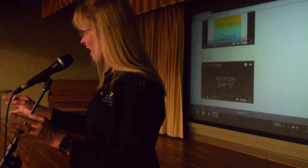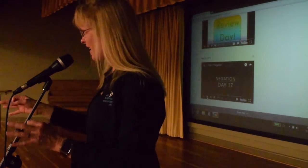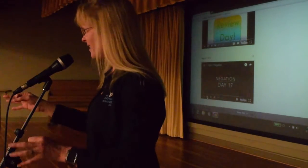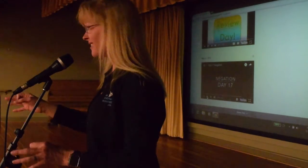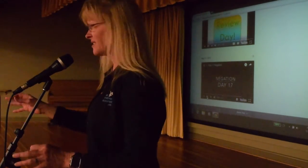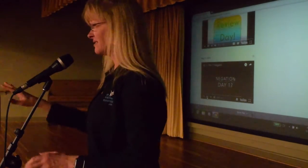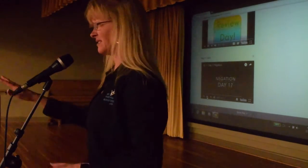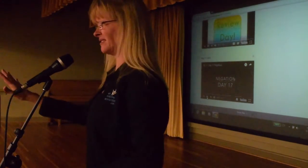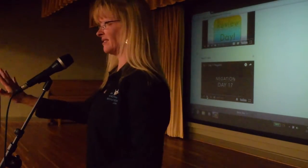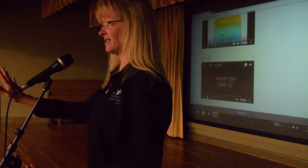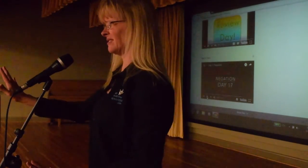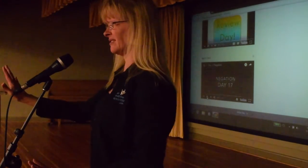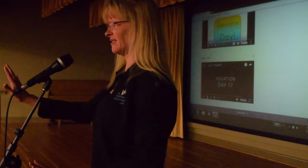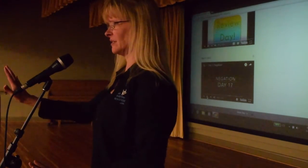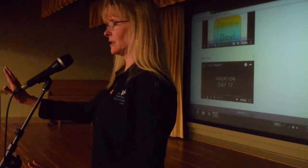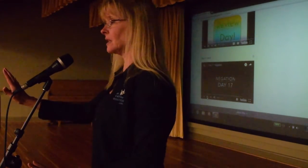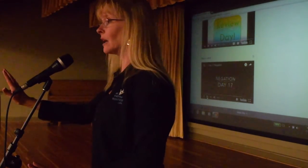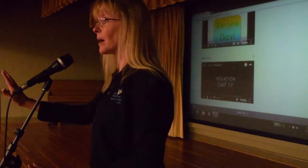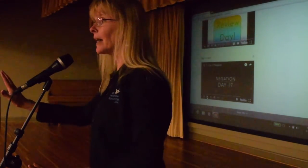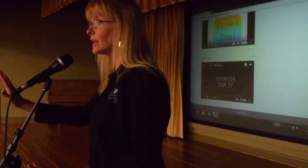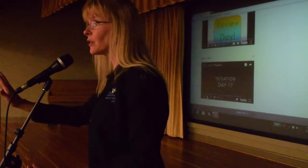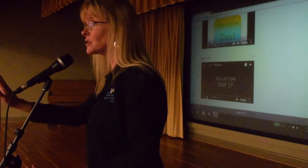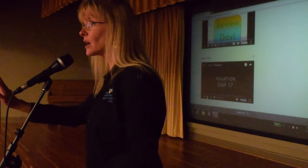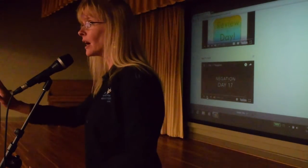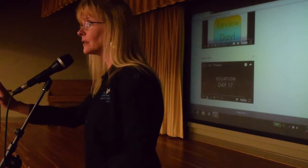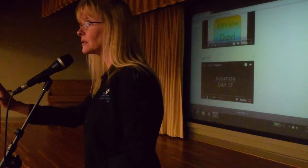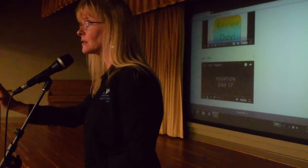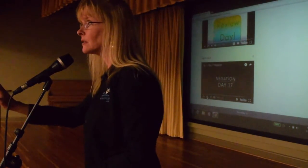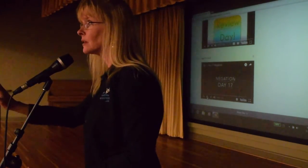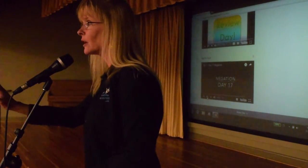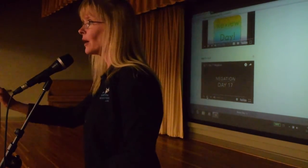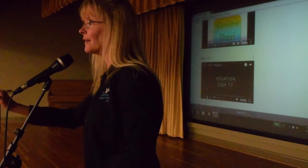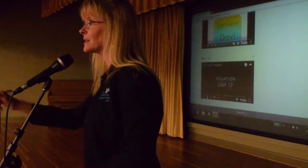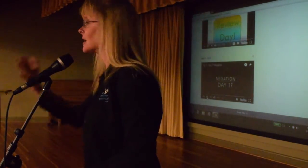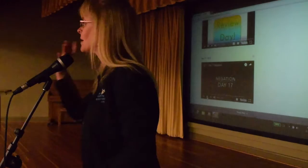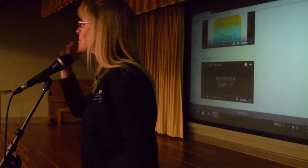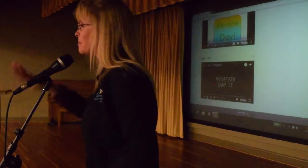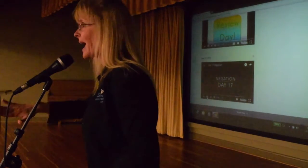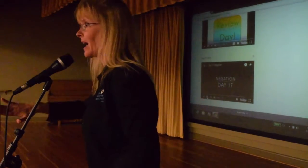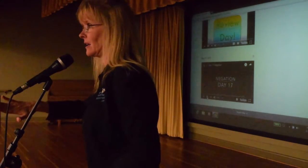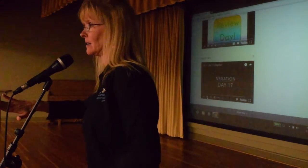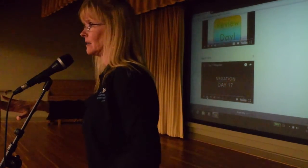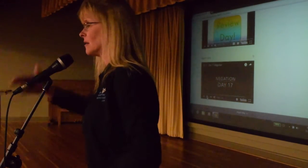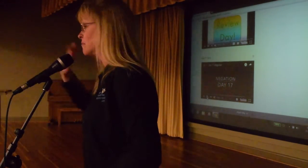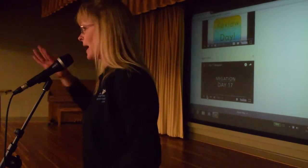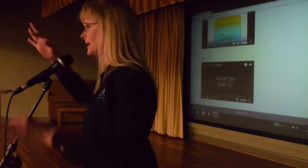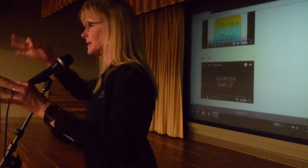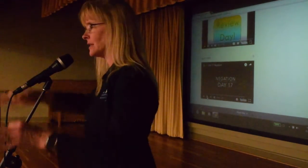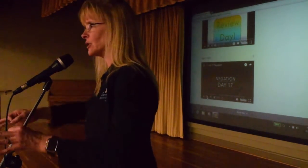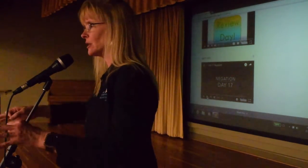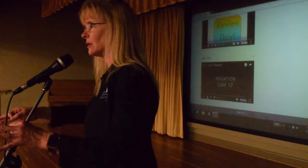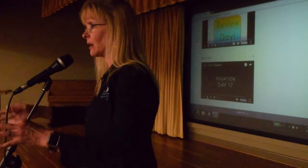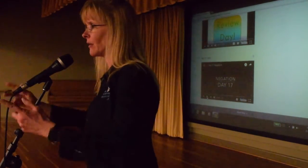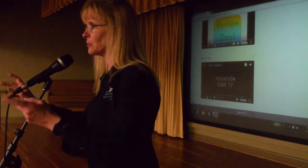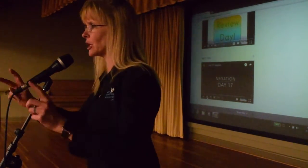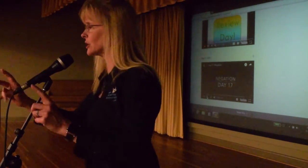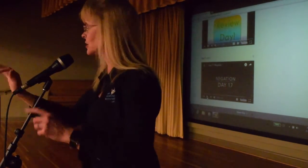decide, see, I'm adding other signs. I don't have to sign bad decision if I'm changing to